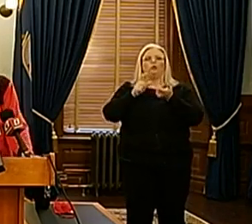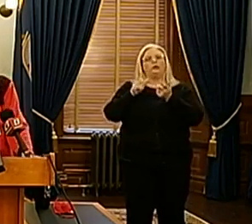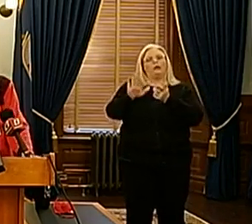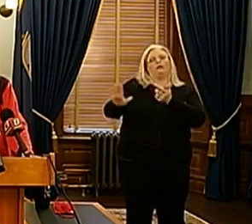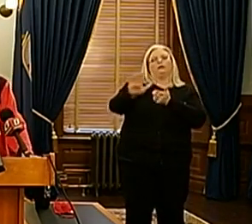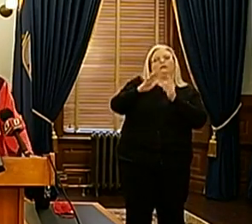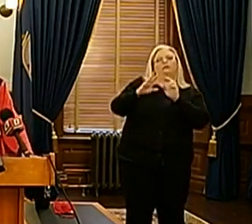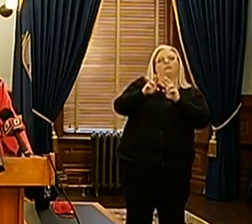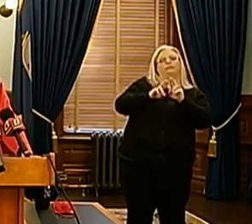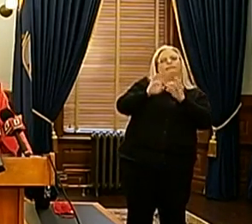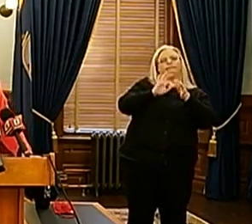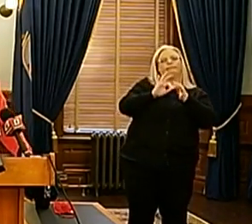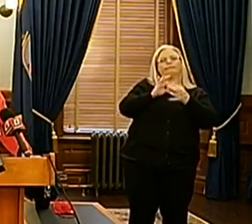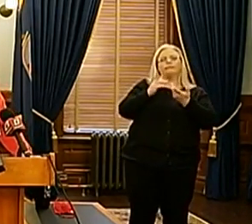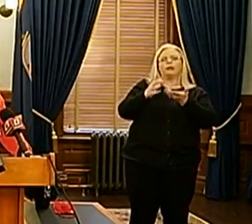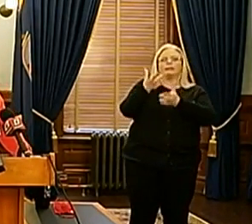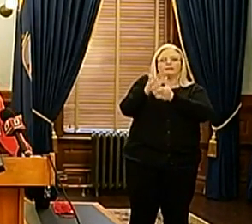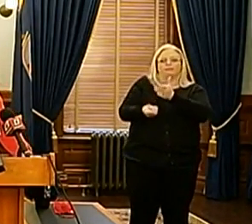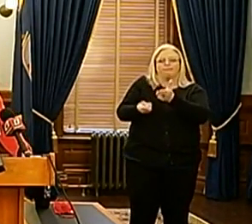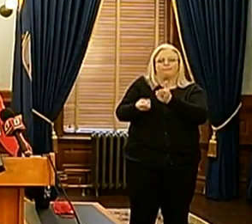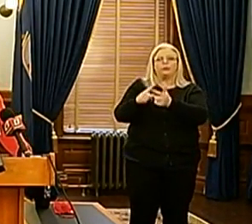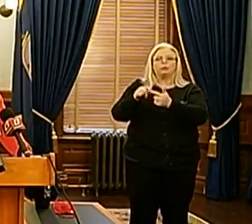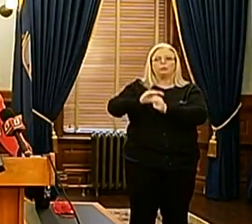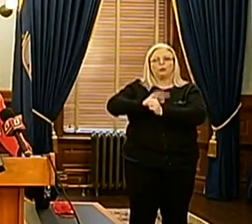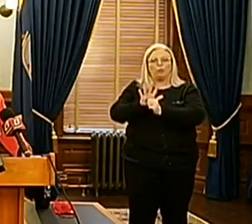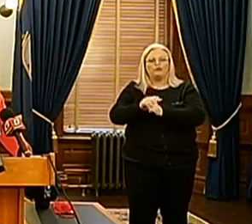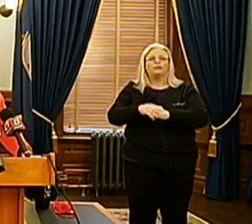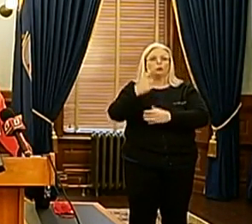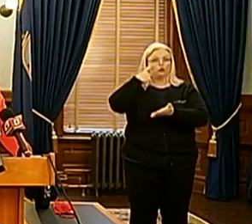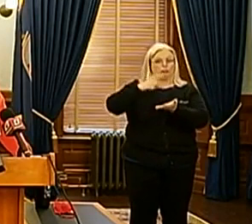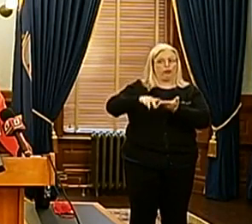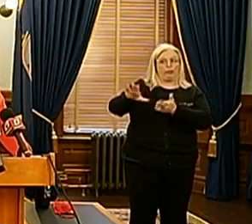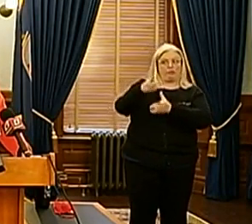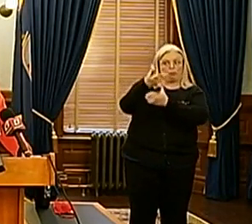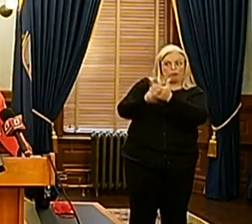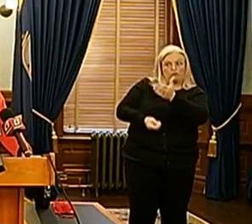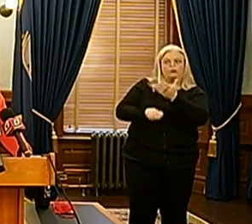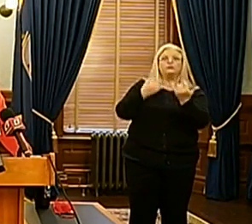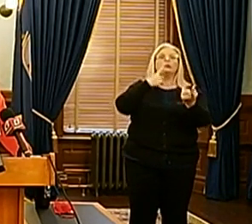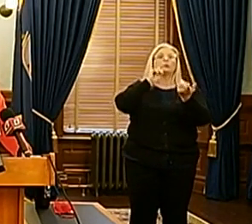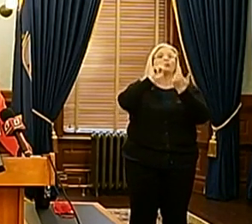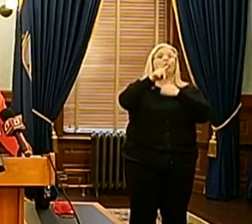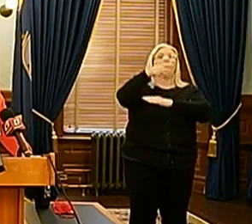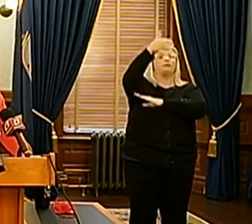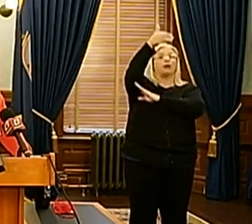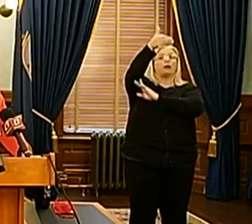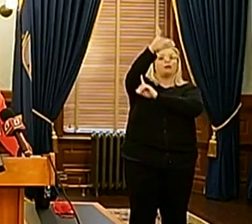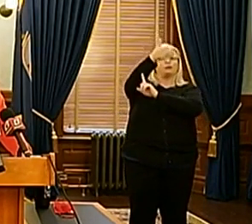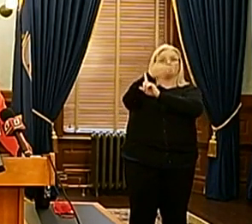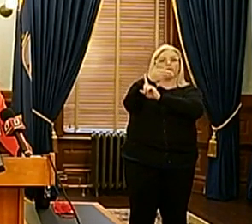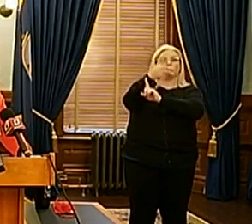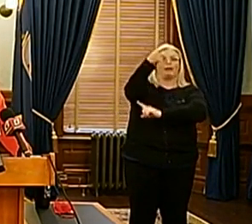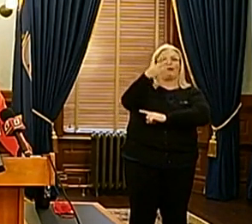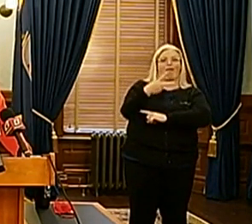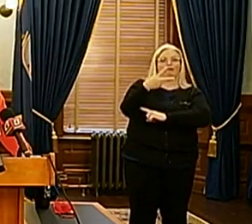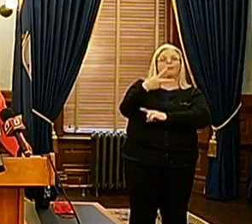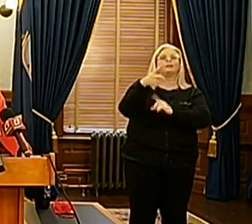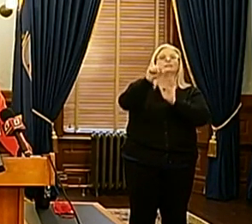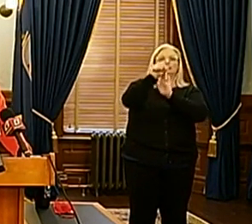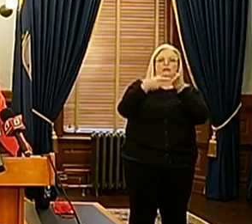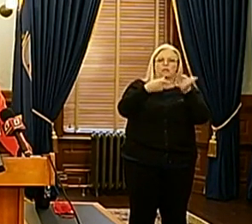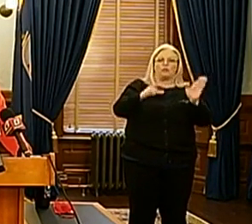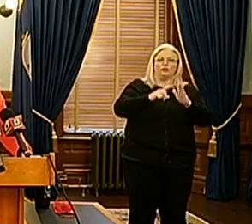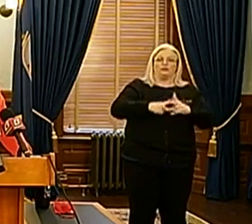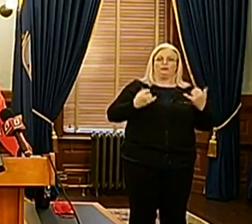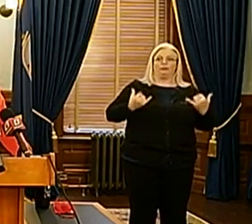COVID-19. And in acknowledgement of their losses, today I ordered flags to be flown at half staff statewide,